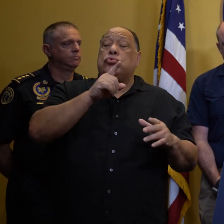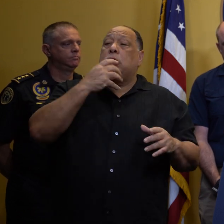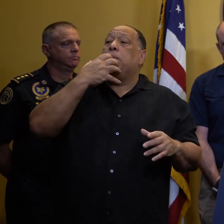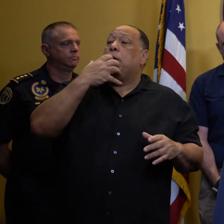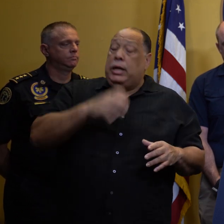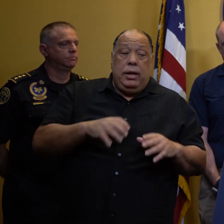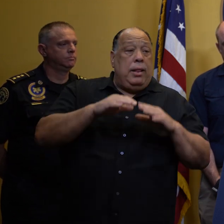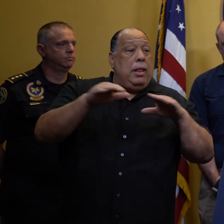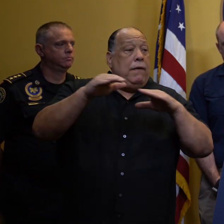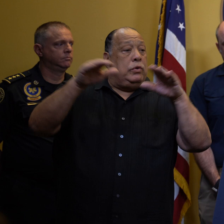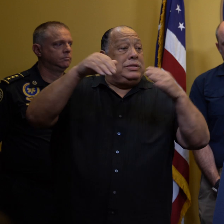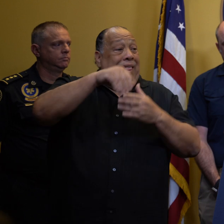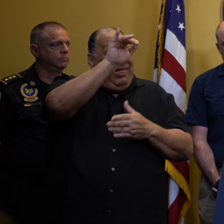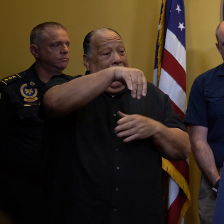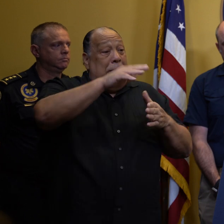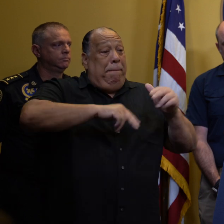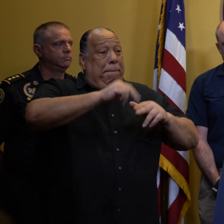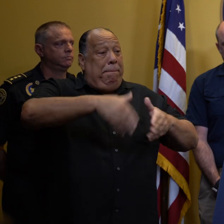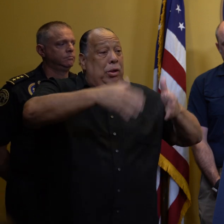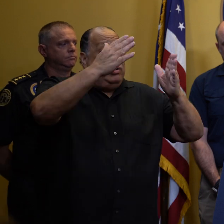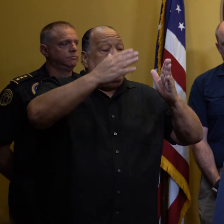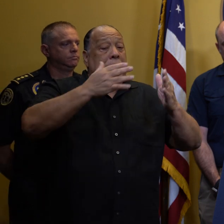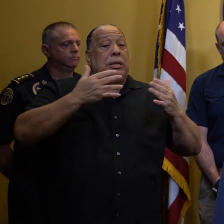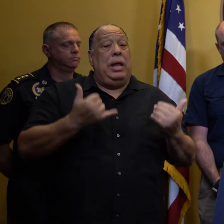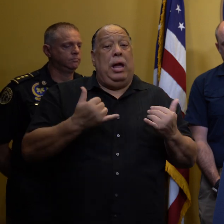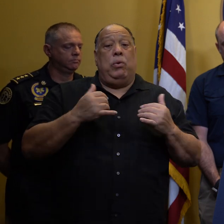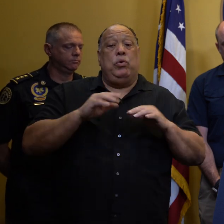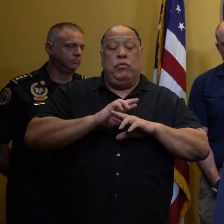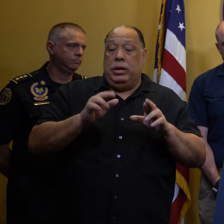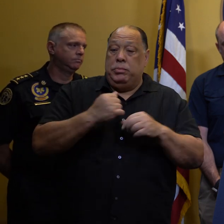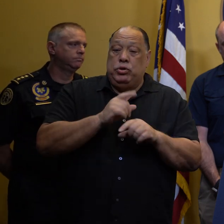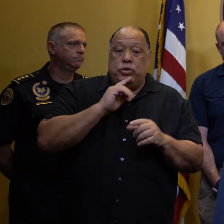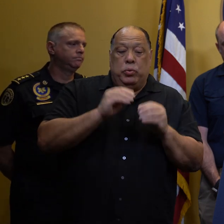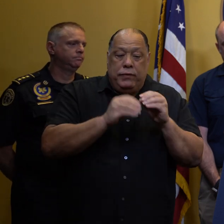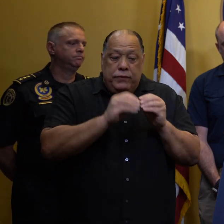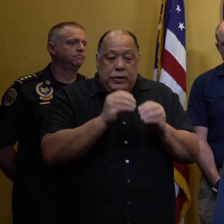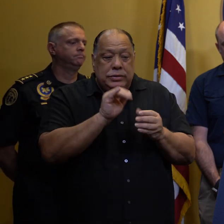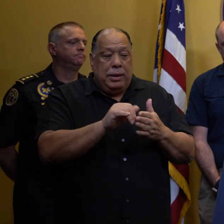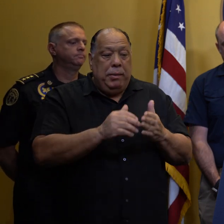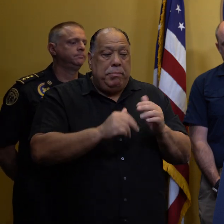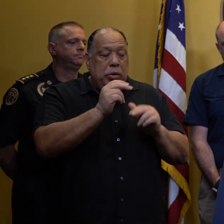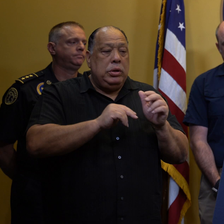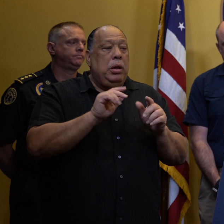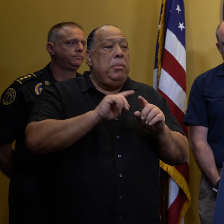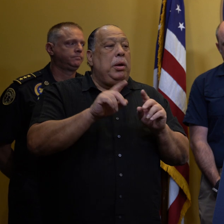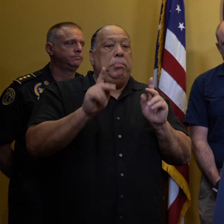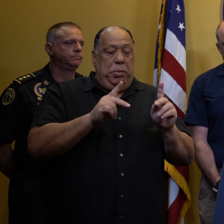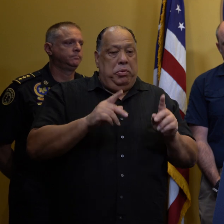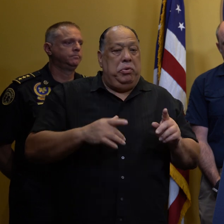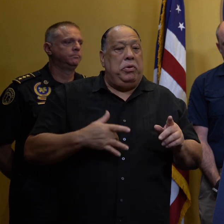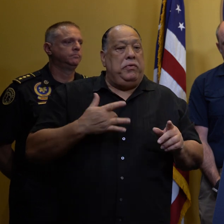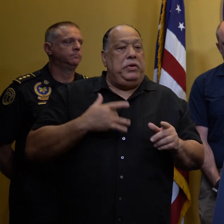heat levels in that building now, and we're on the ground making sure that we make those repairs. But our people are living it just